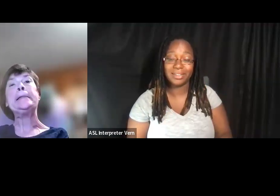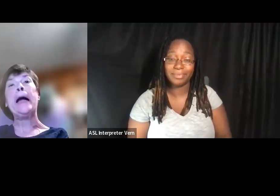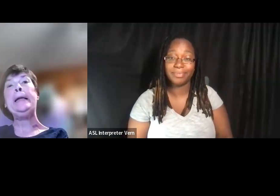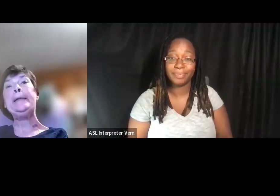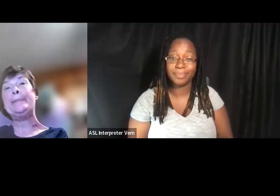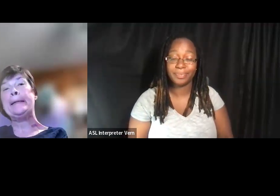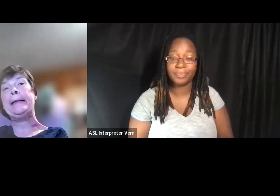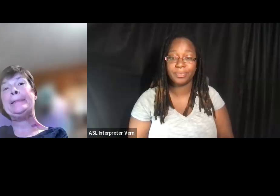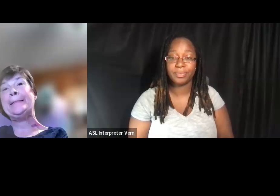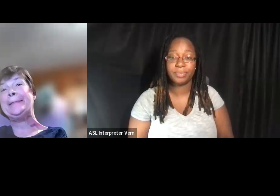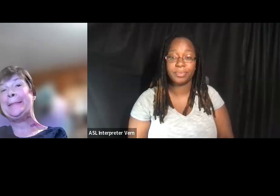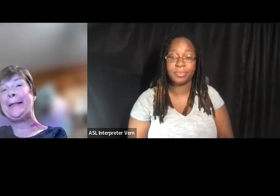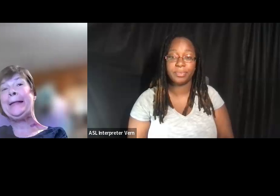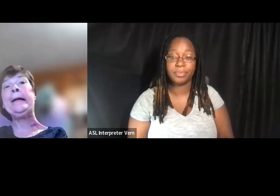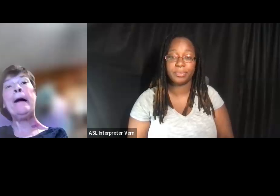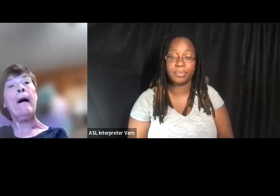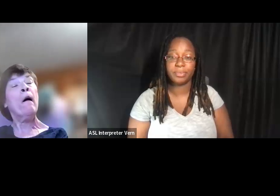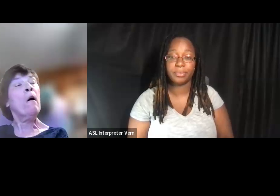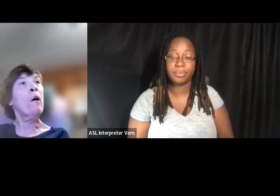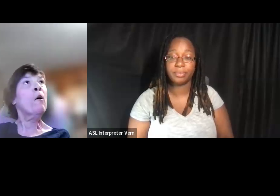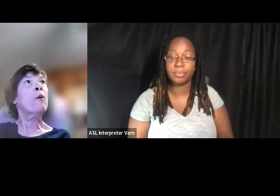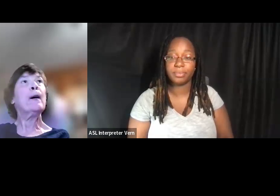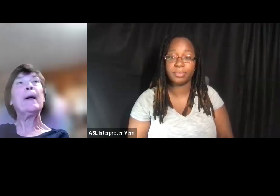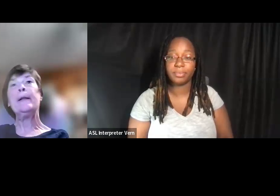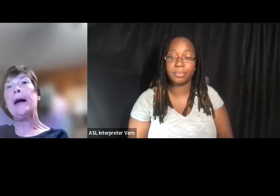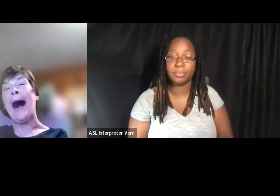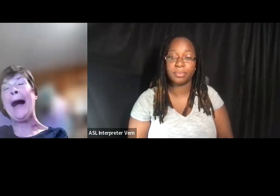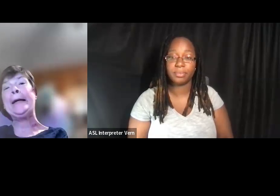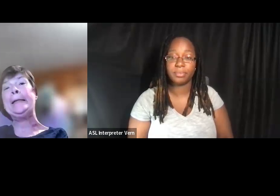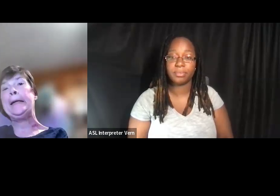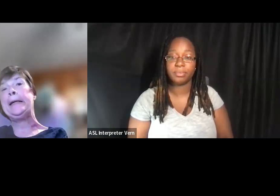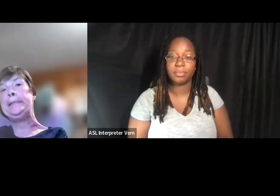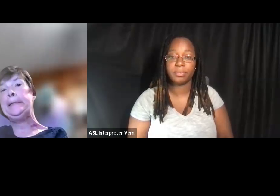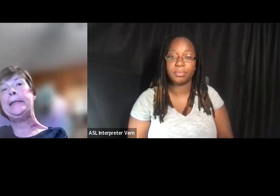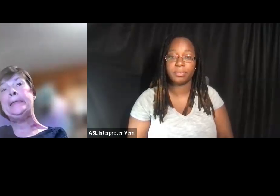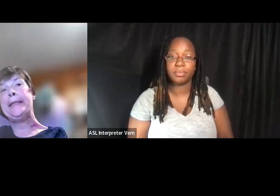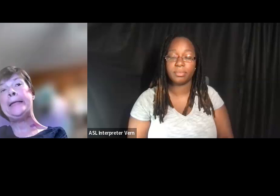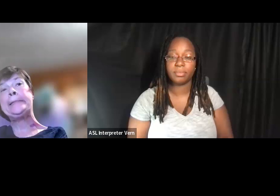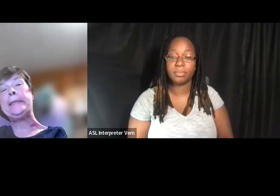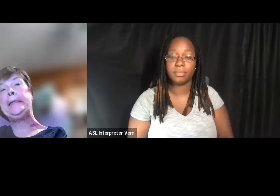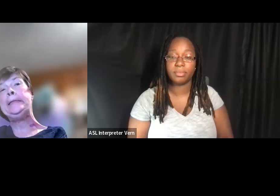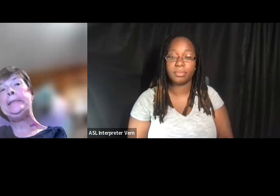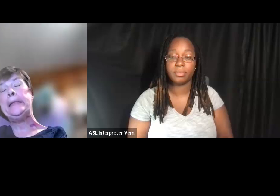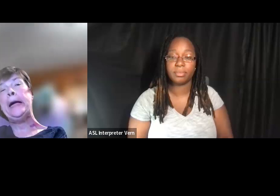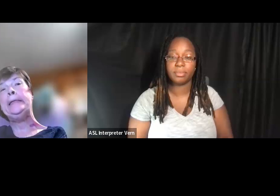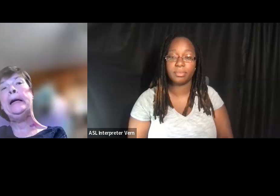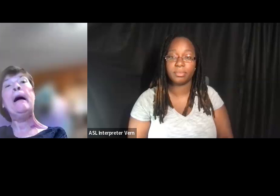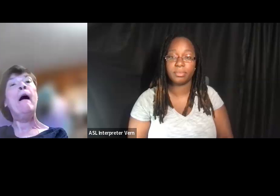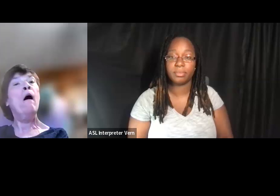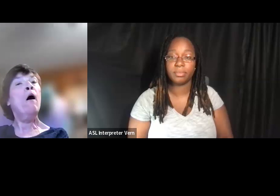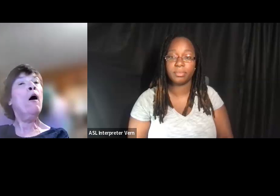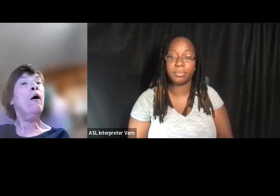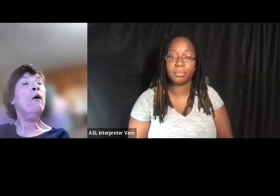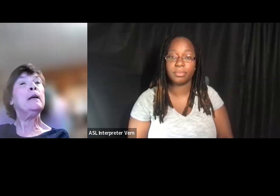I was on the board when we were hiring a new executive